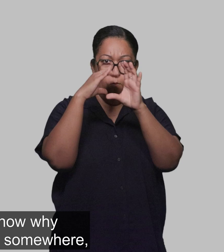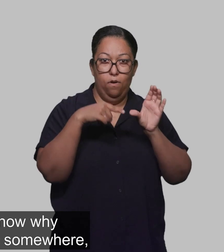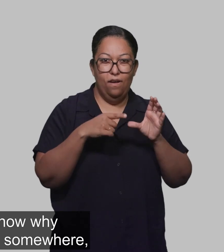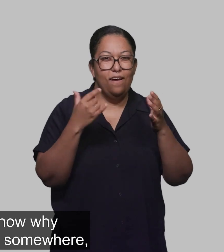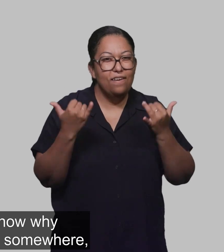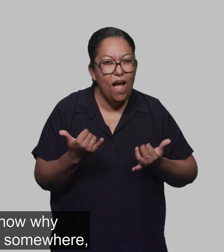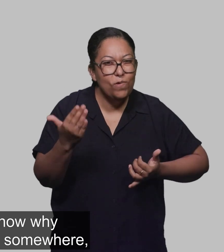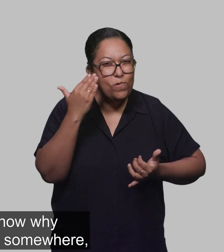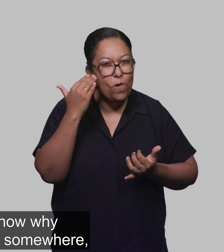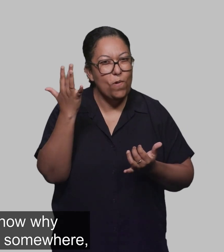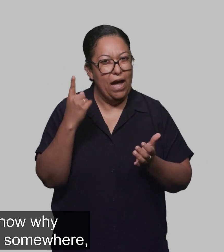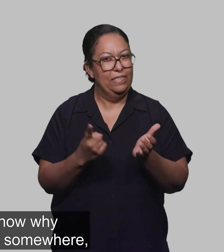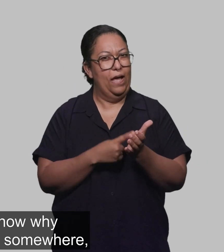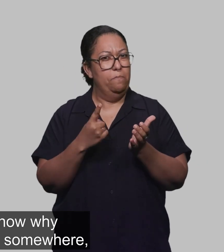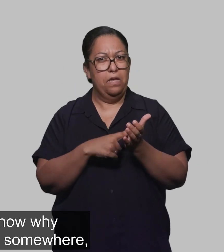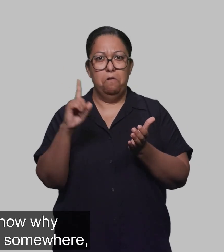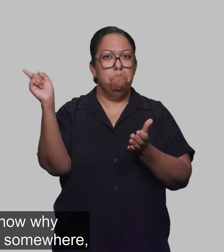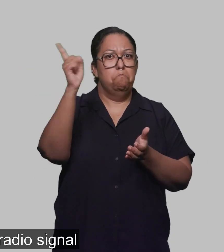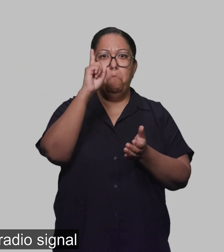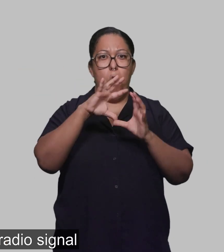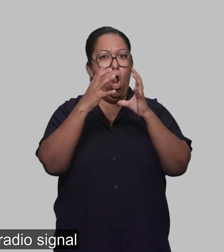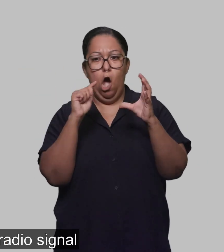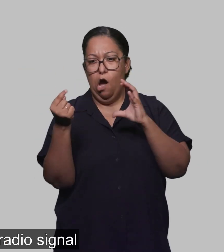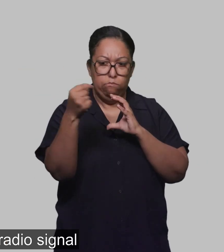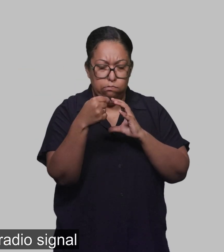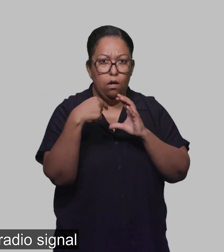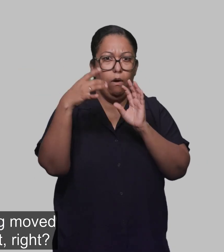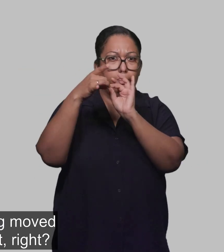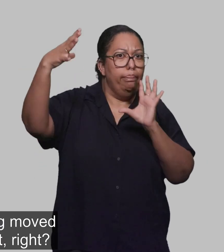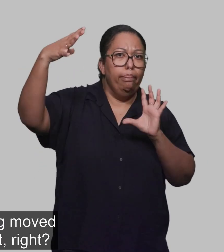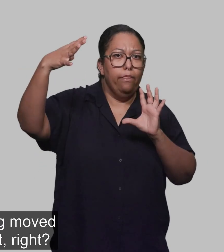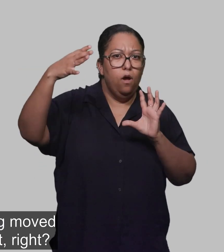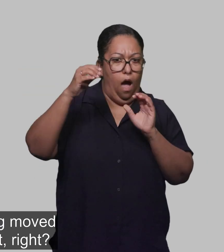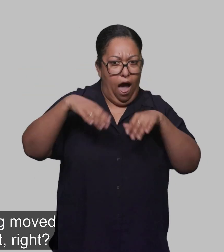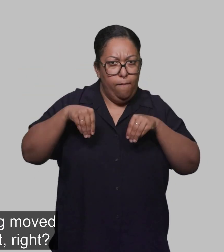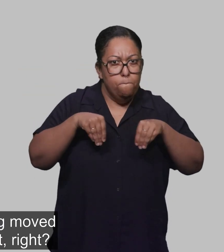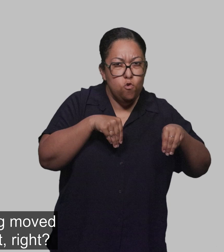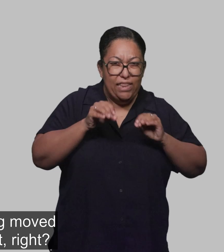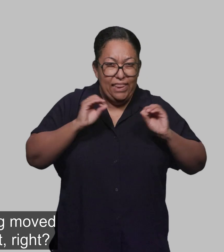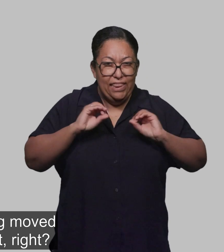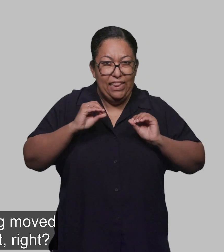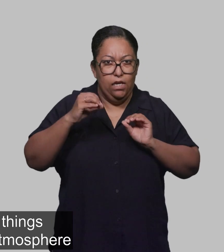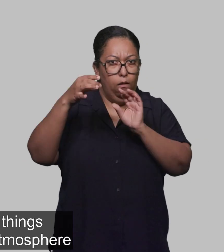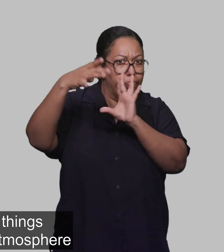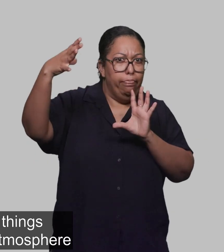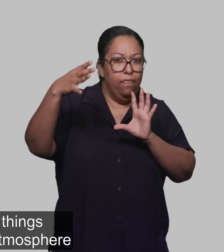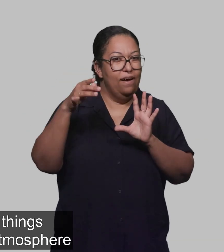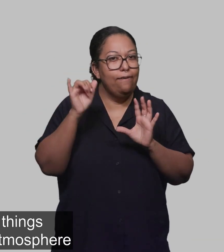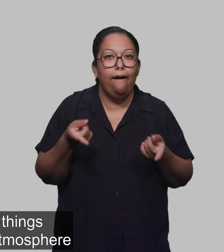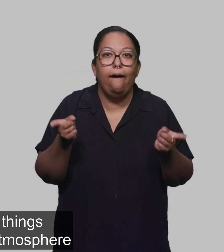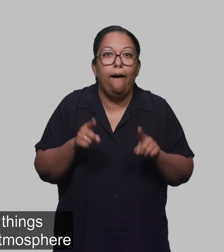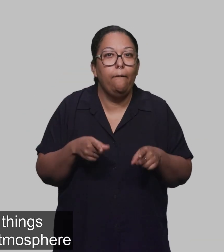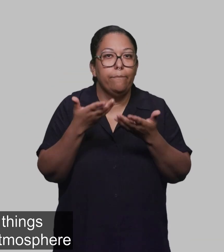now you know why sometimes we are somewhere and we lose the radio signal without having moved from the spot, right? It's just